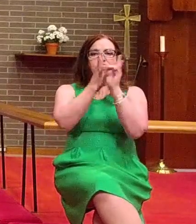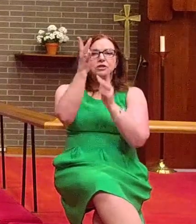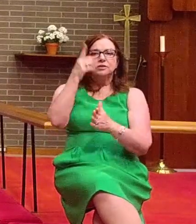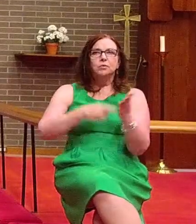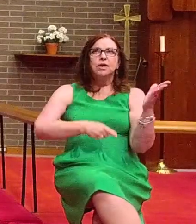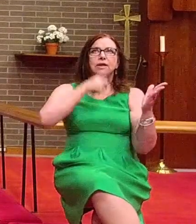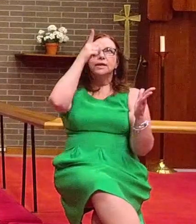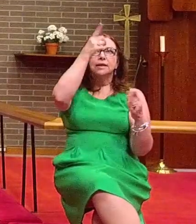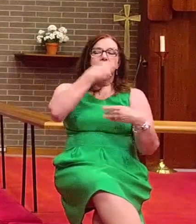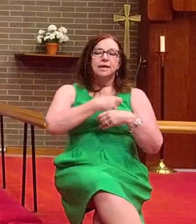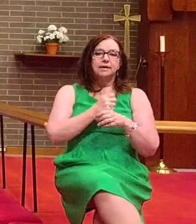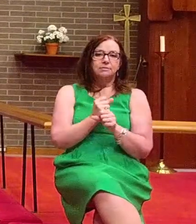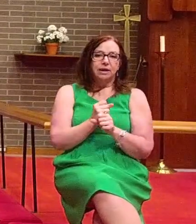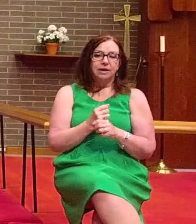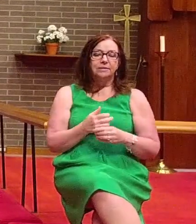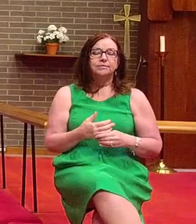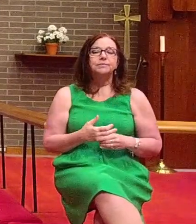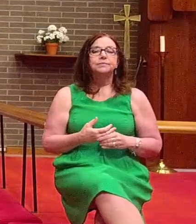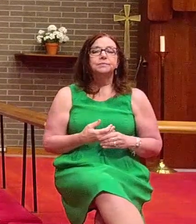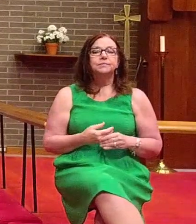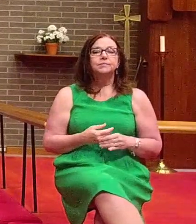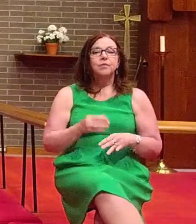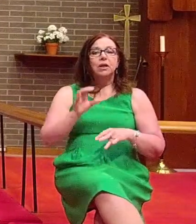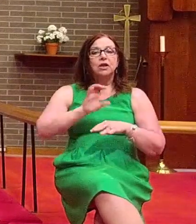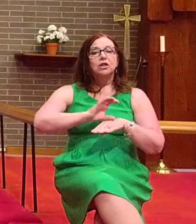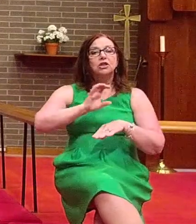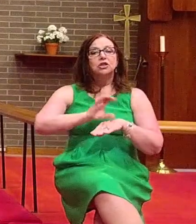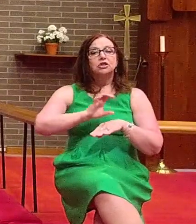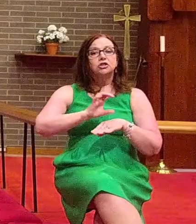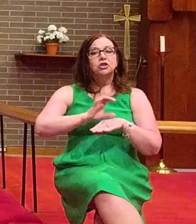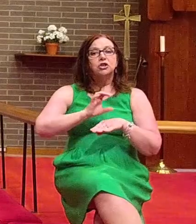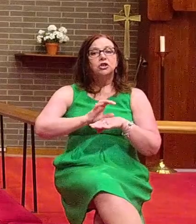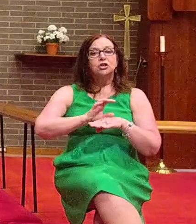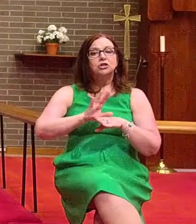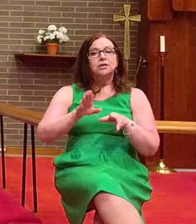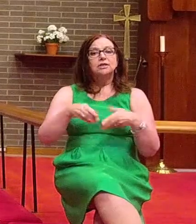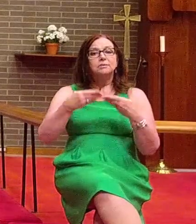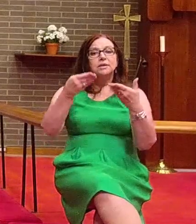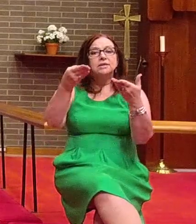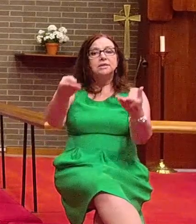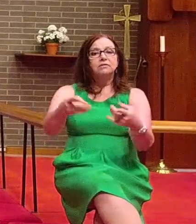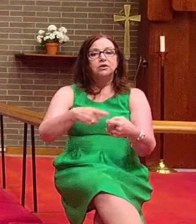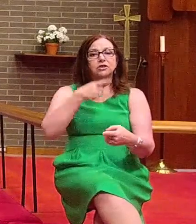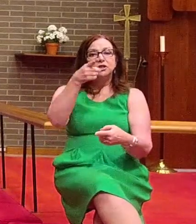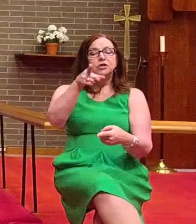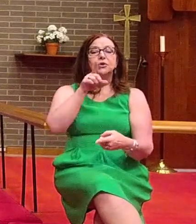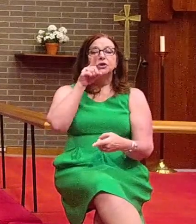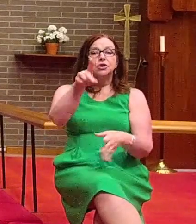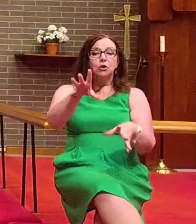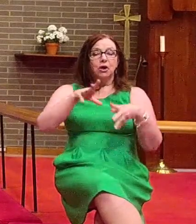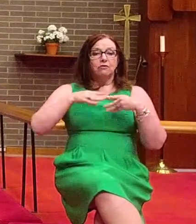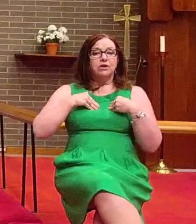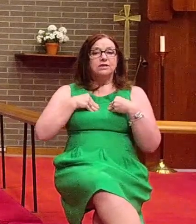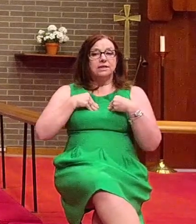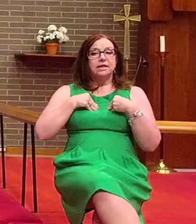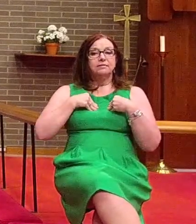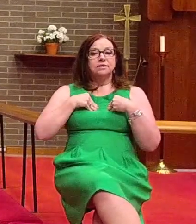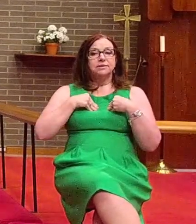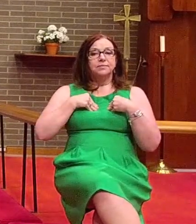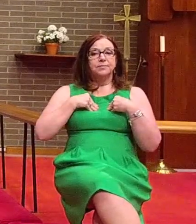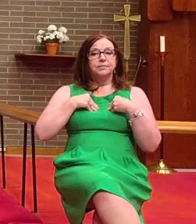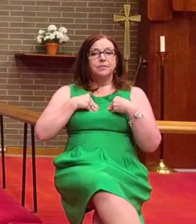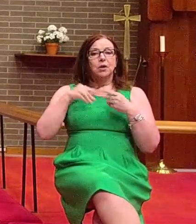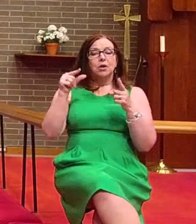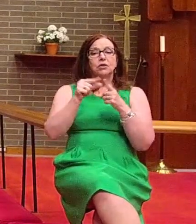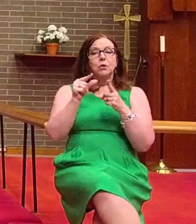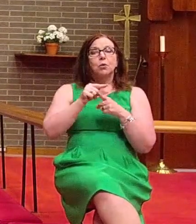manufactured. The church has come to you, and you have received its delivery. The Word